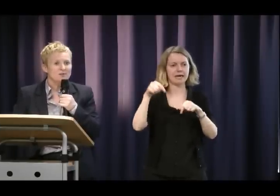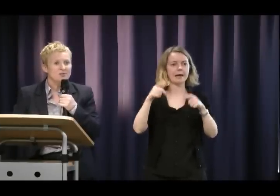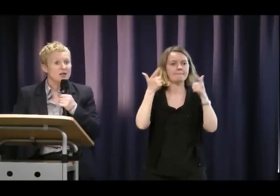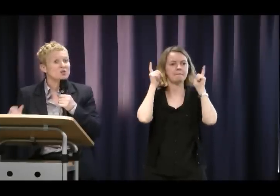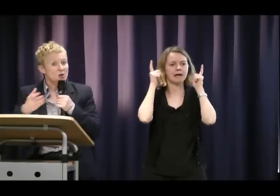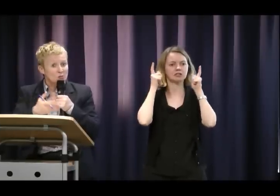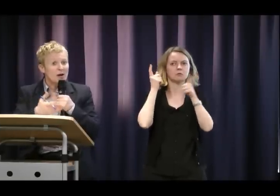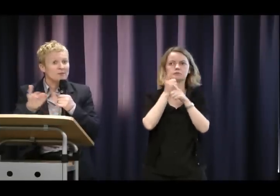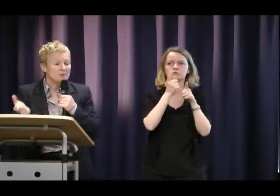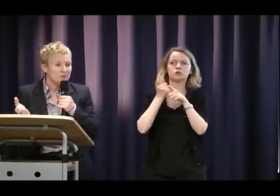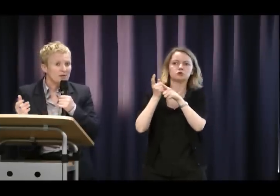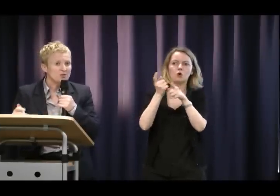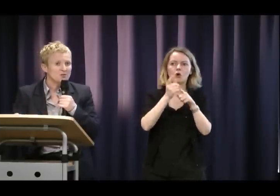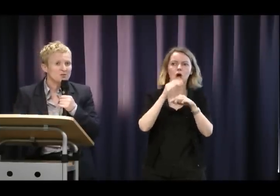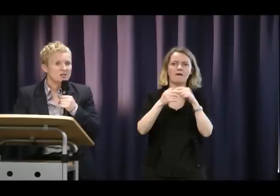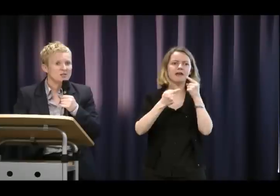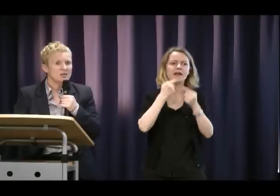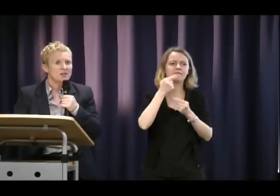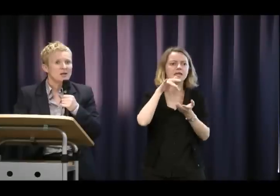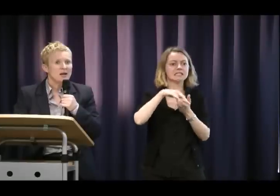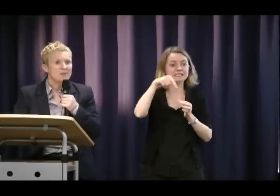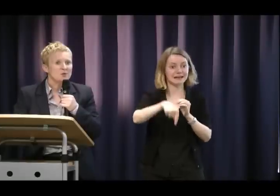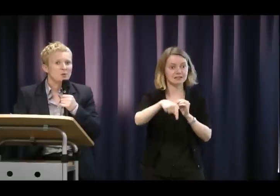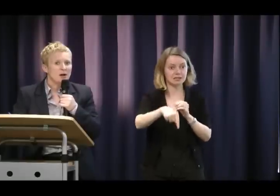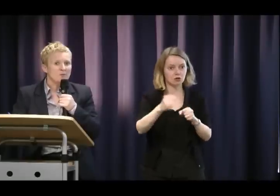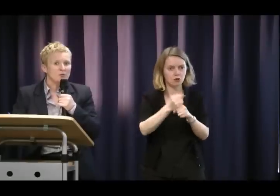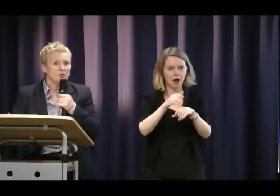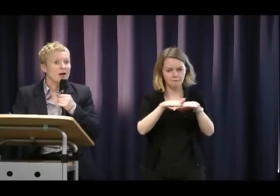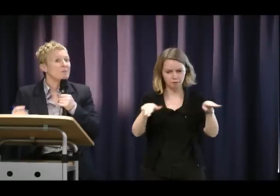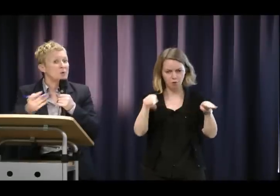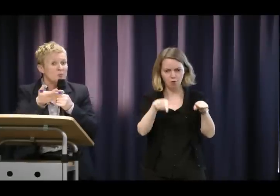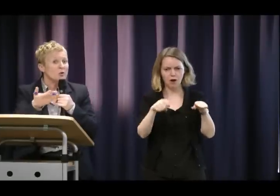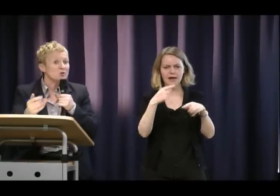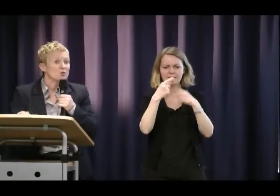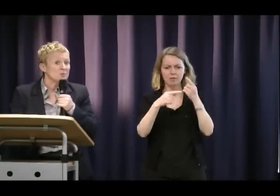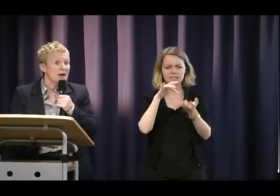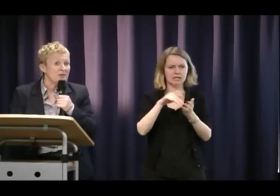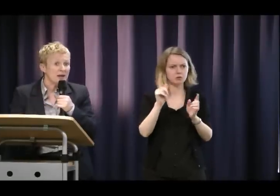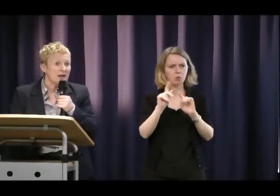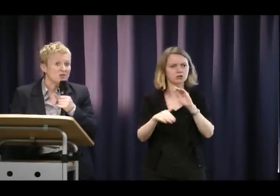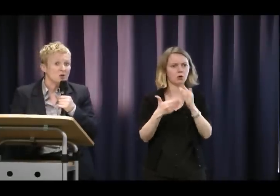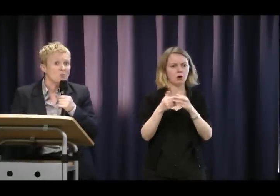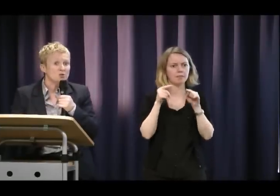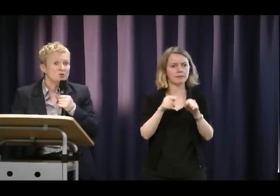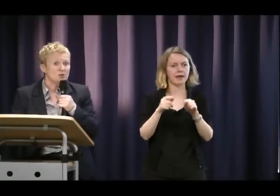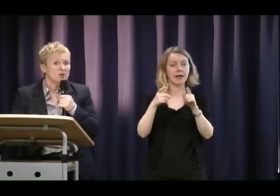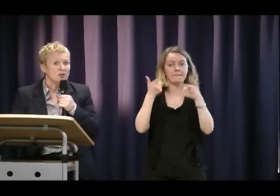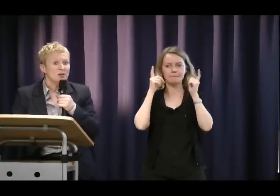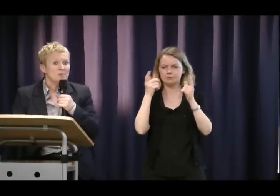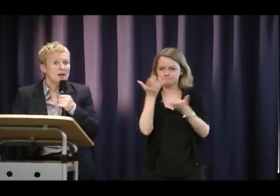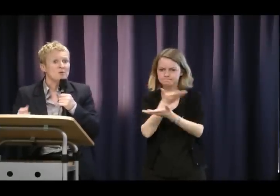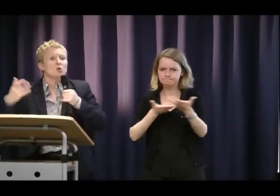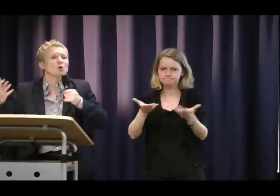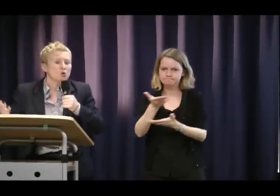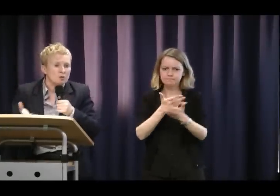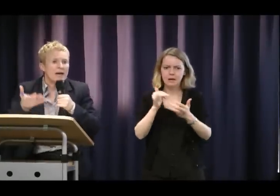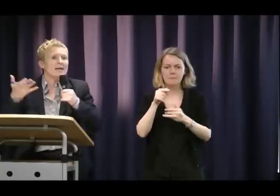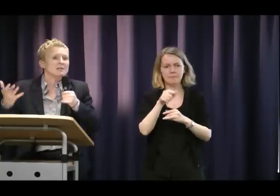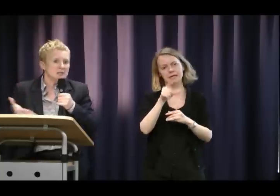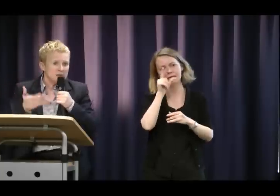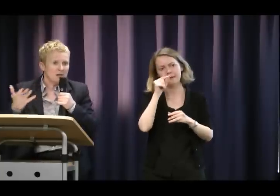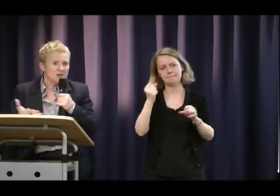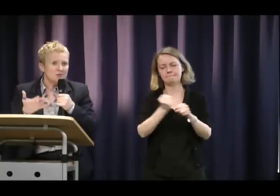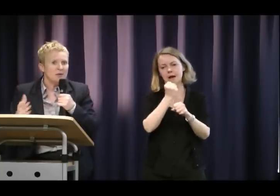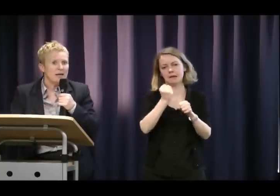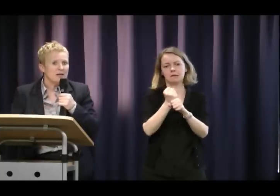were having a discussion around the information centre and the ground floor, and we talked about that as an option, that maybe you could